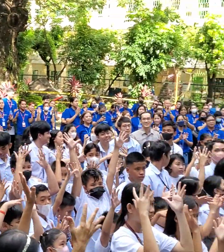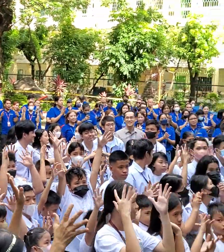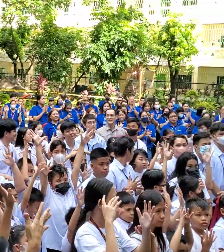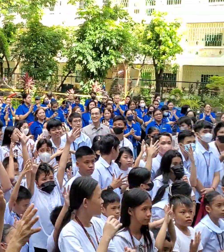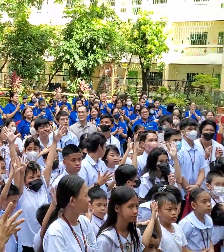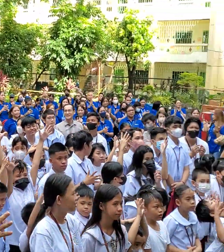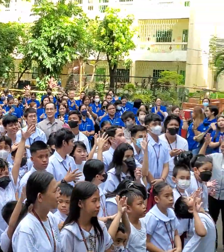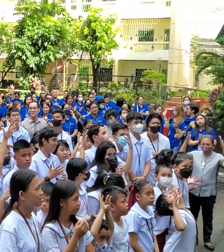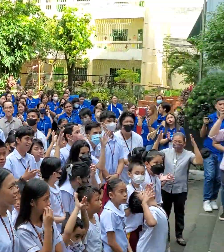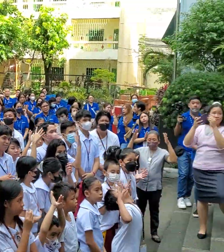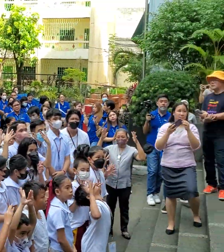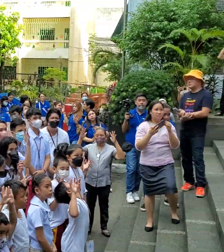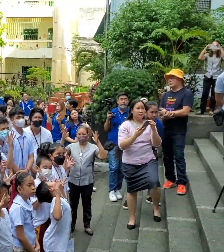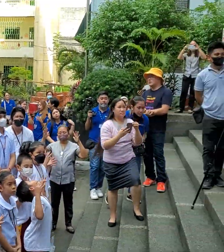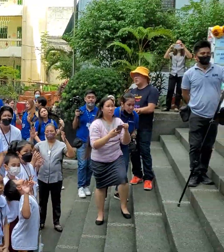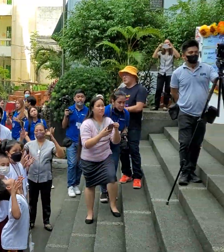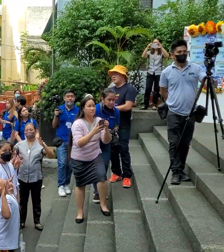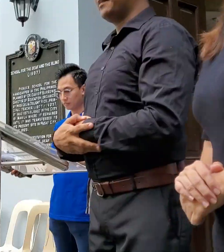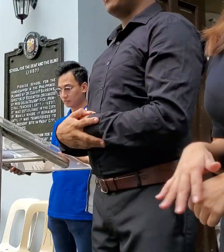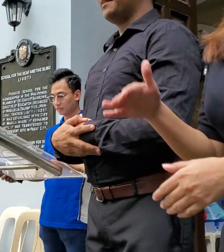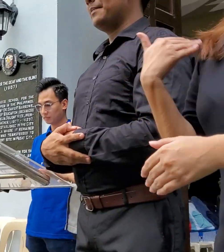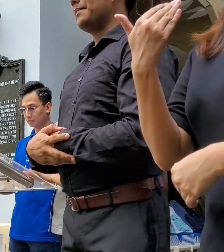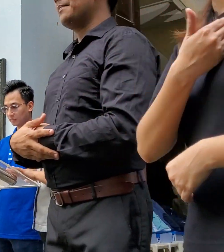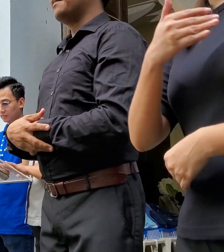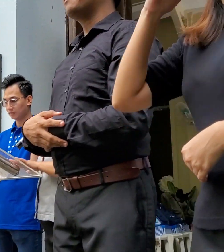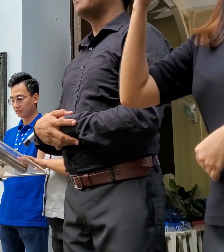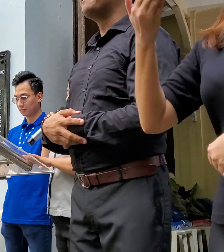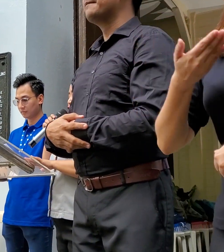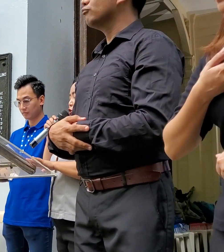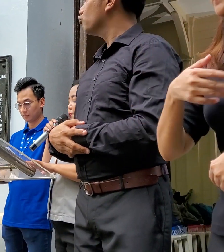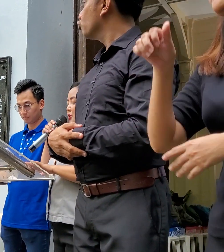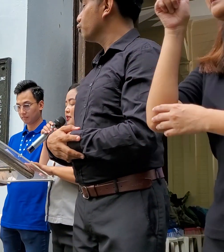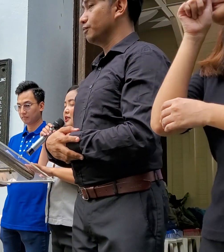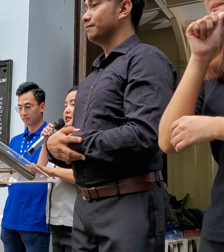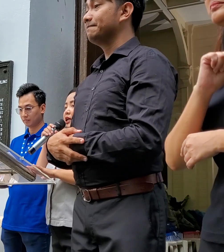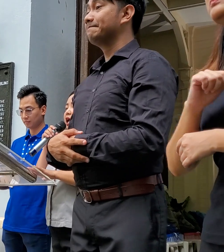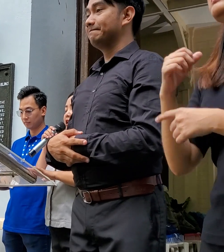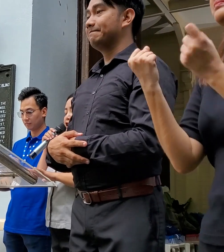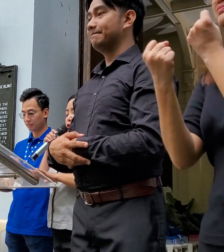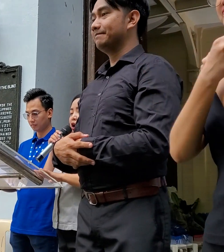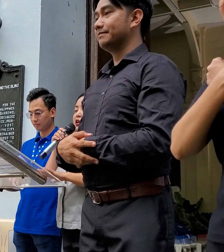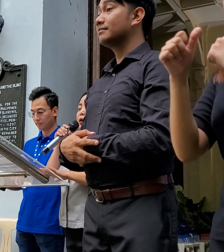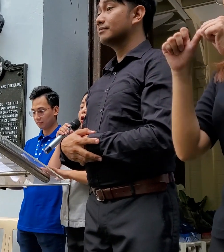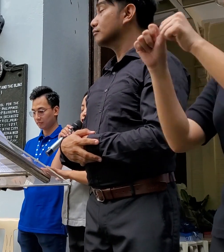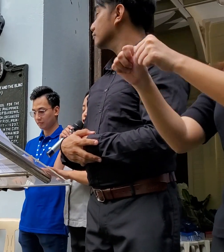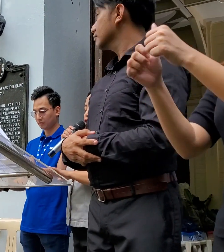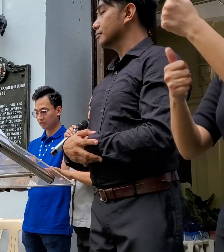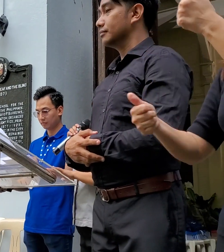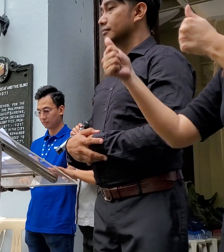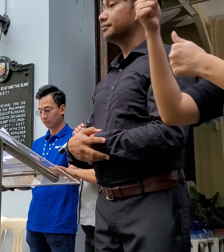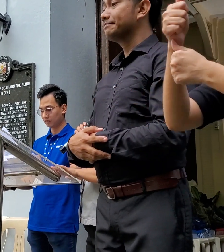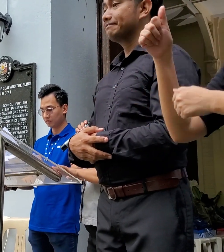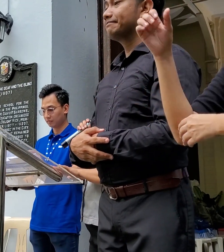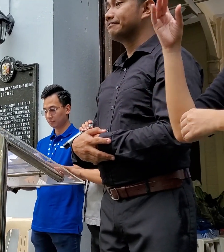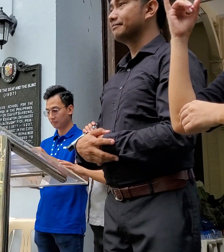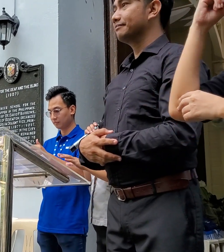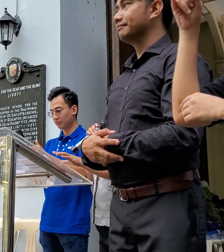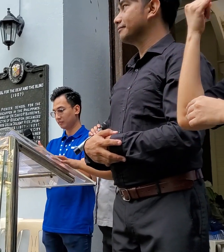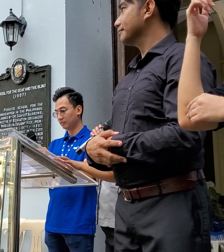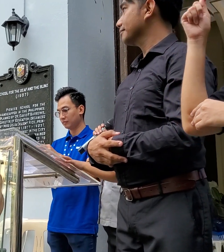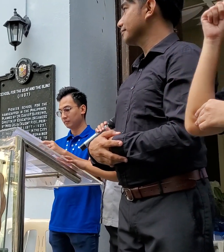Hello, everyone. Ayan. National Schools Division Superintendent, let us welcome Dr. Joel